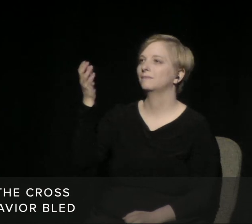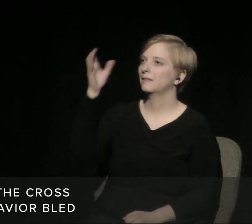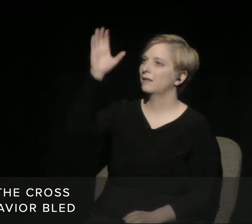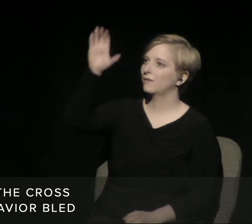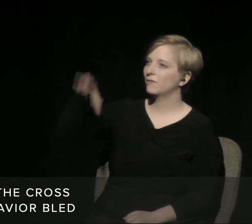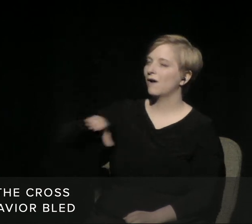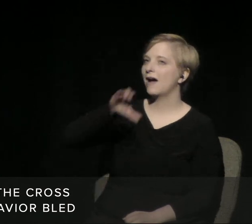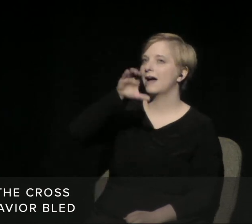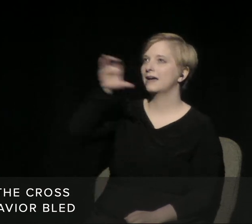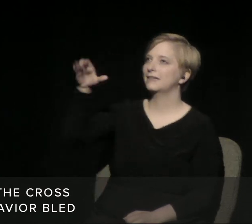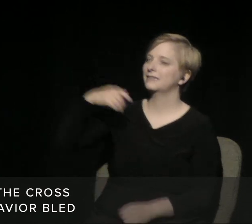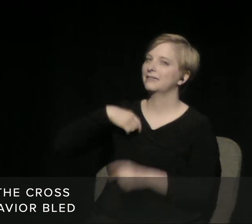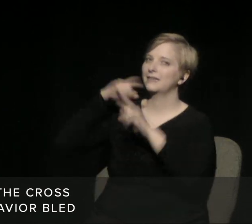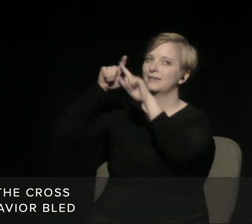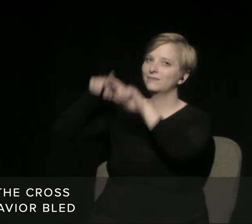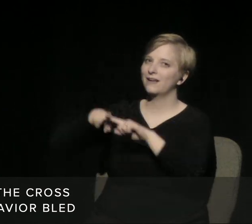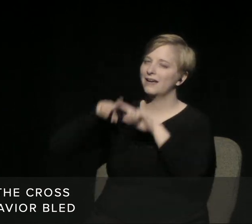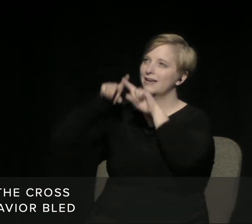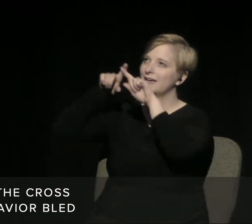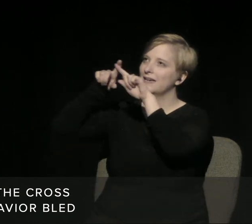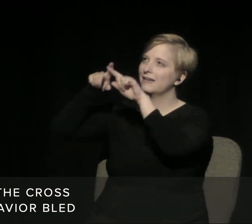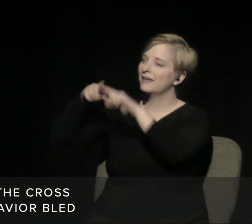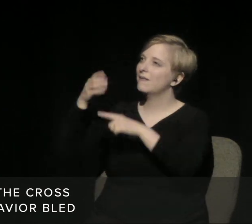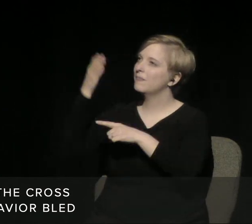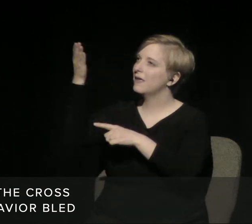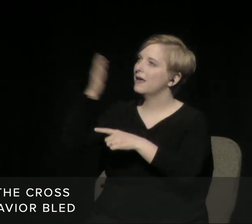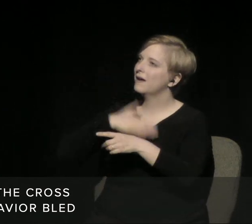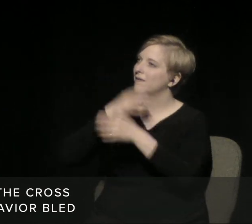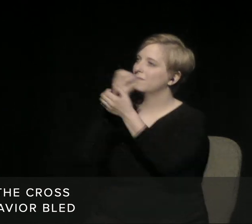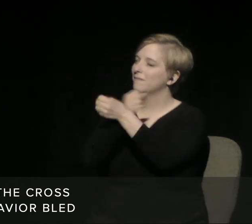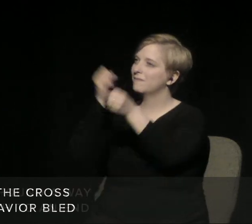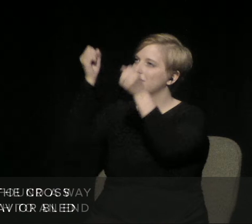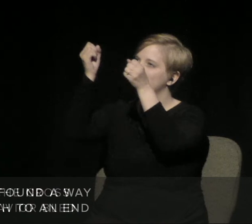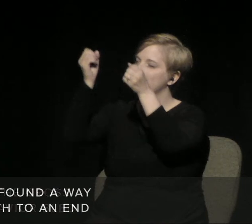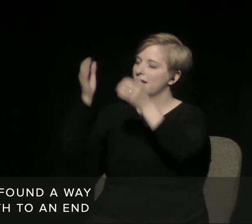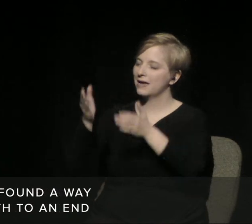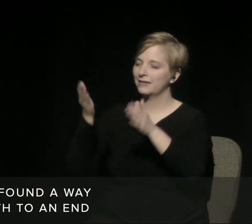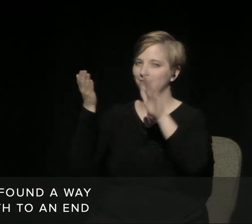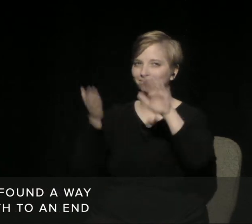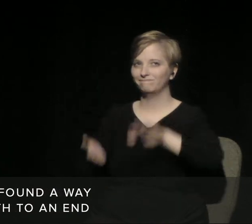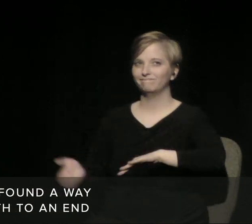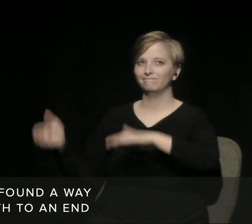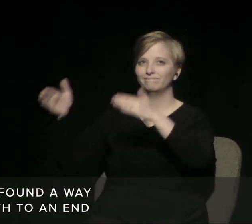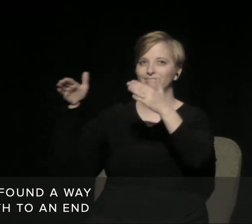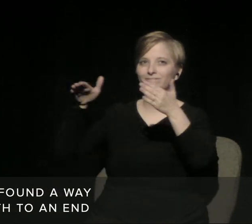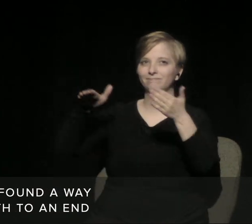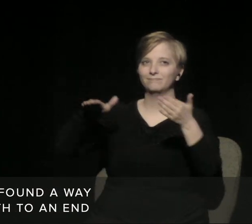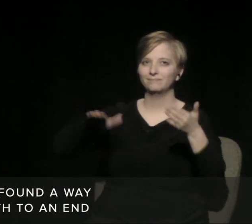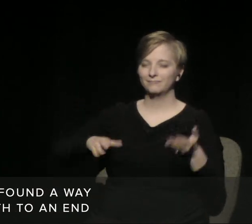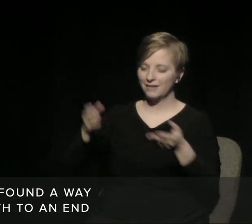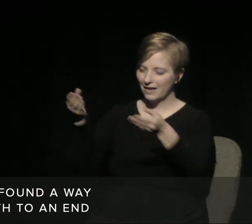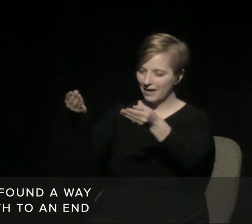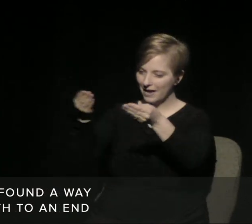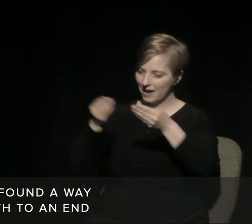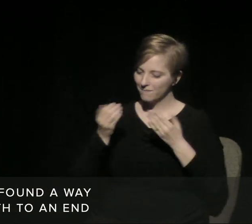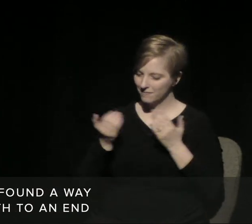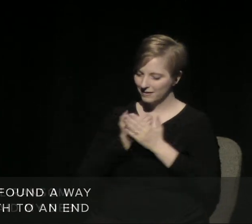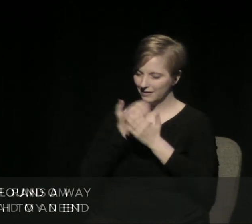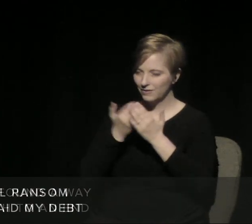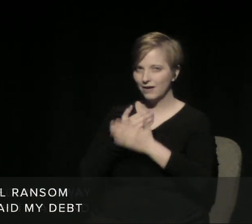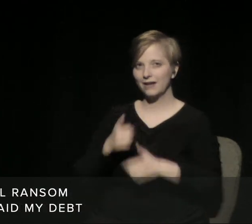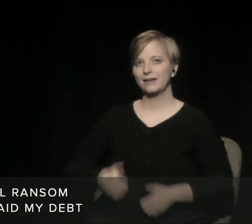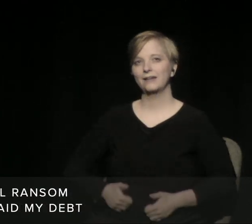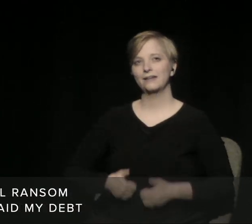I cling to the cross where my Savior bled, where grace found a way to bring death